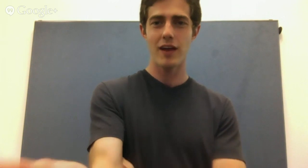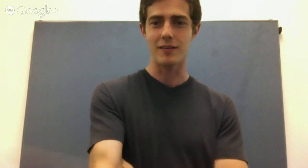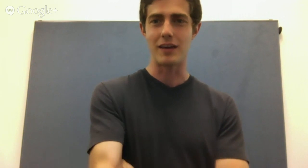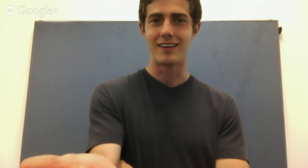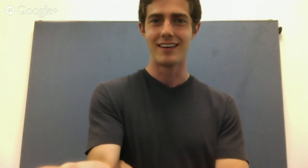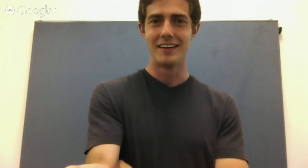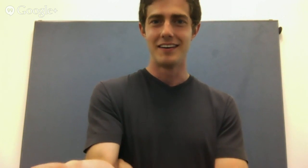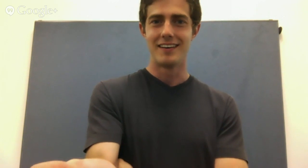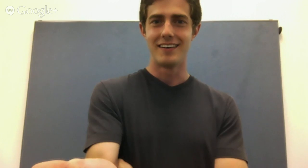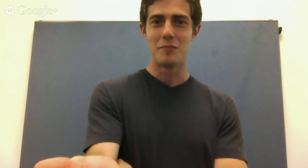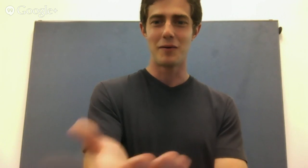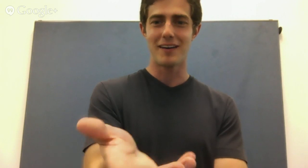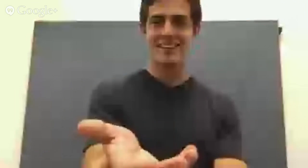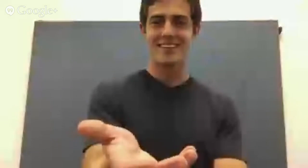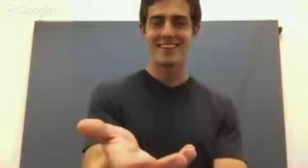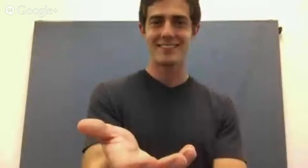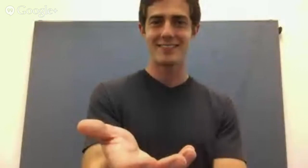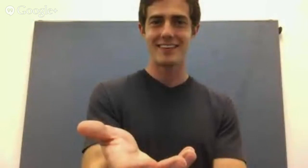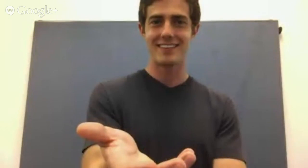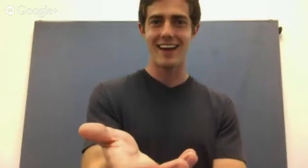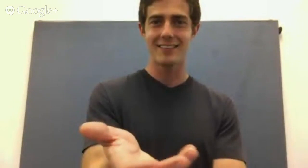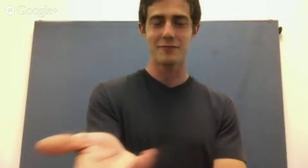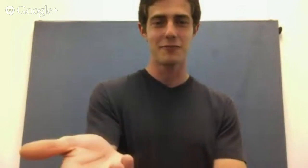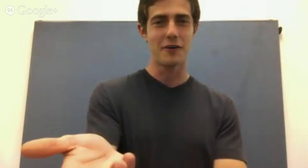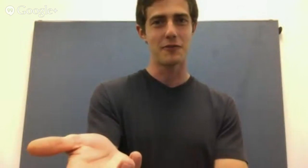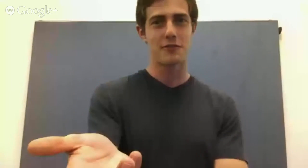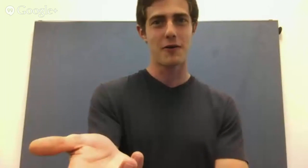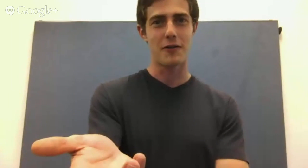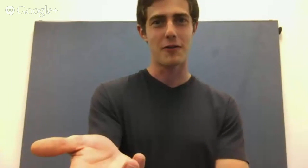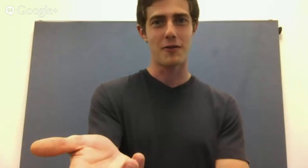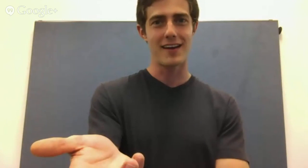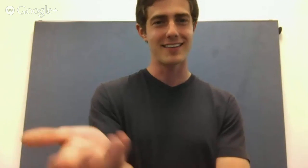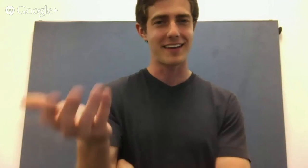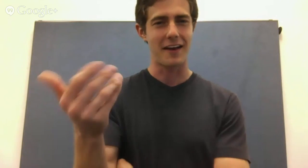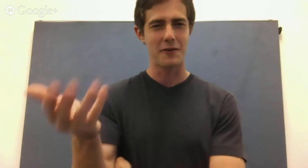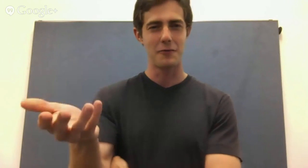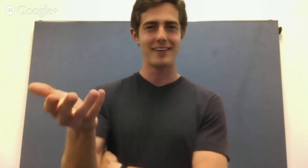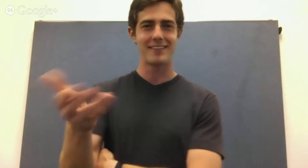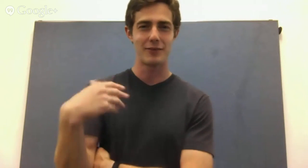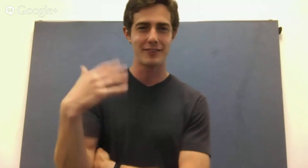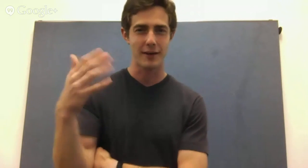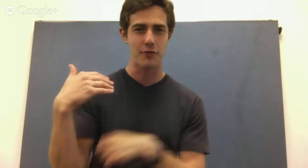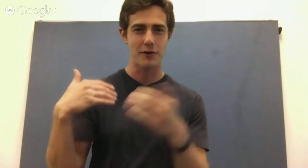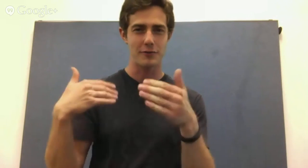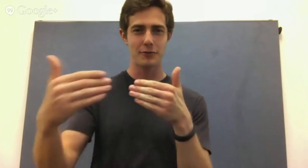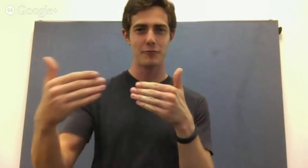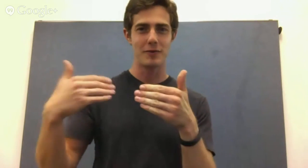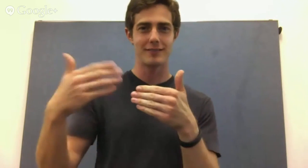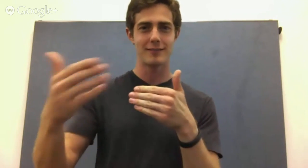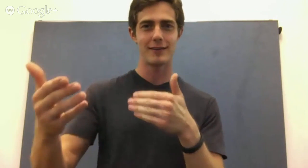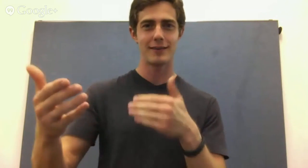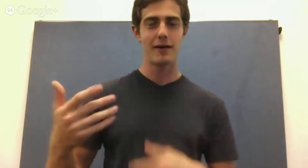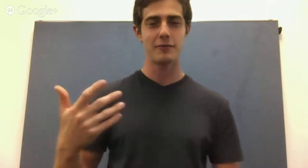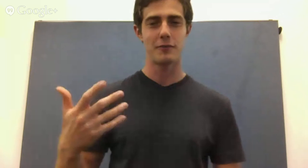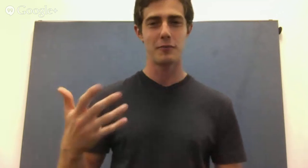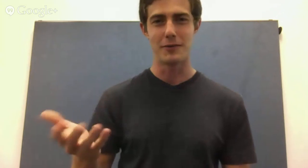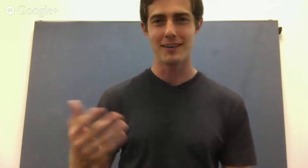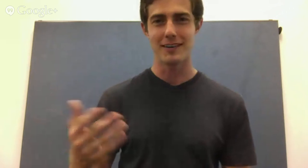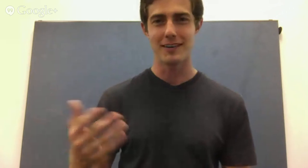me, but it hasn't followed through on the threat. Like I don't know if there's like a threshold of minutes that you have to be doing it, and